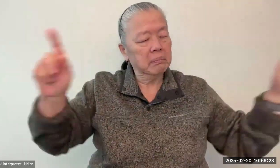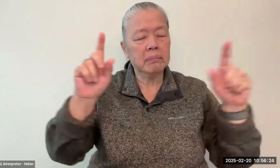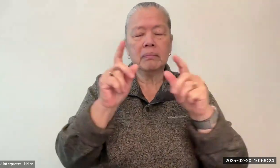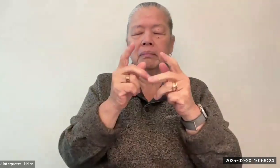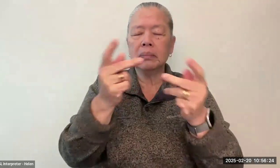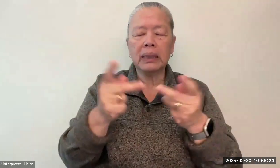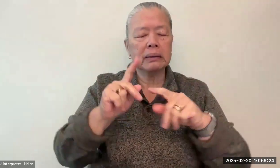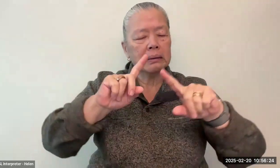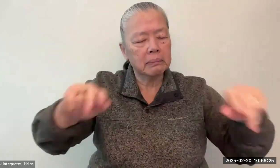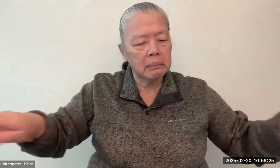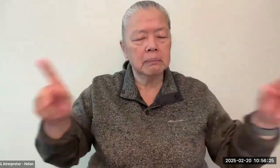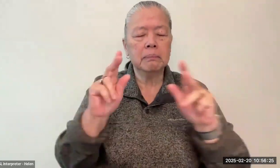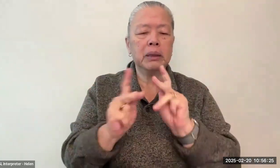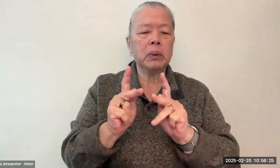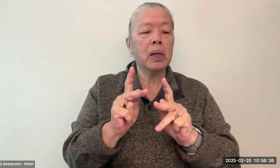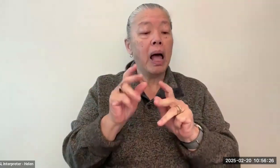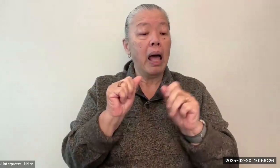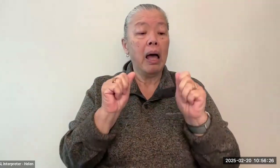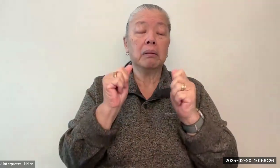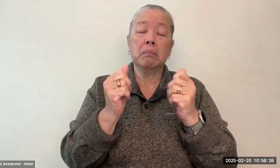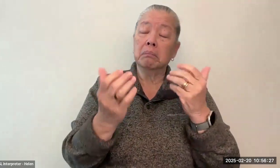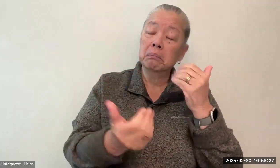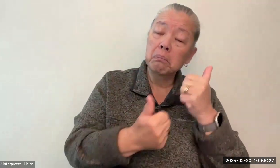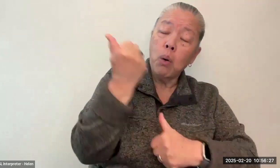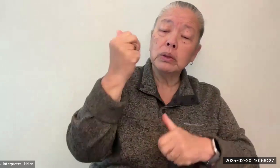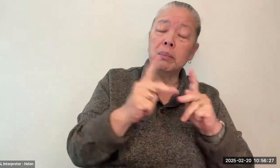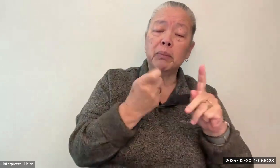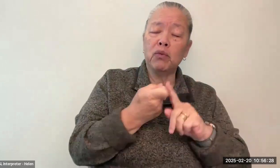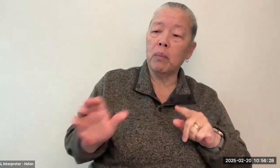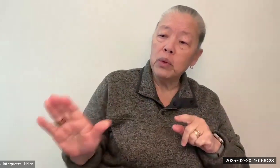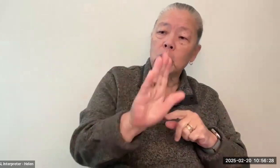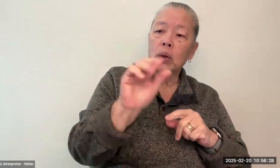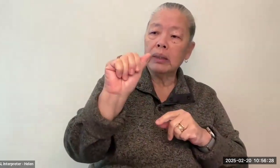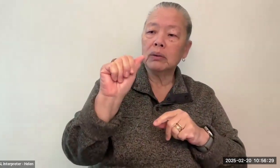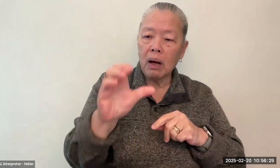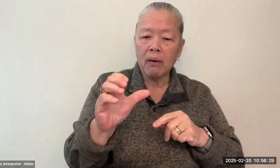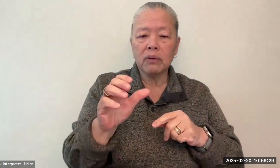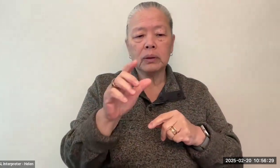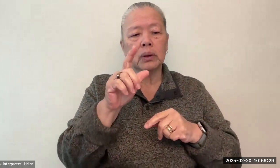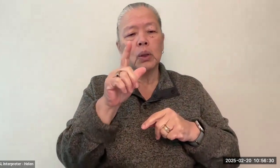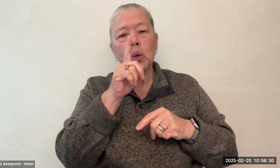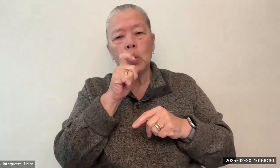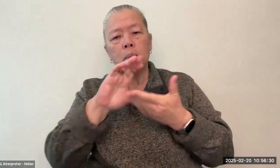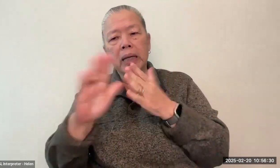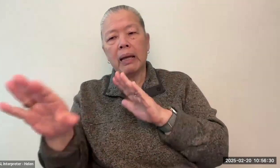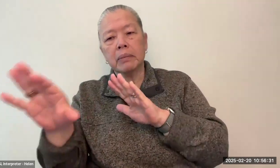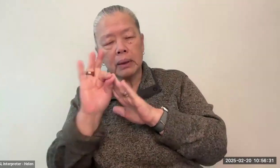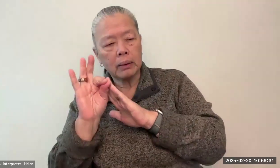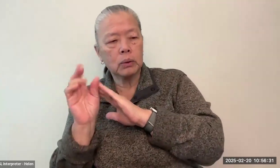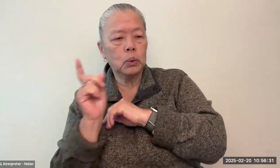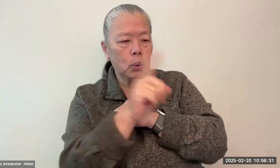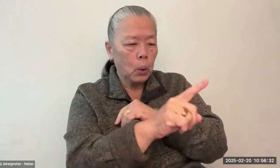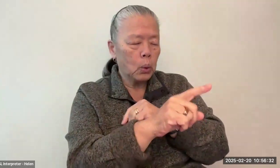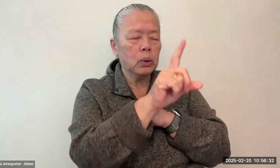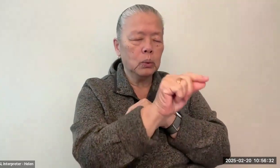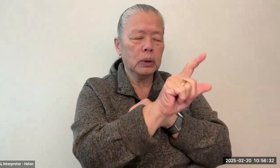majority of the delegates from your conferences that were elected to the 2024 General